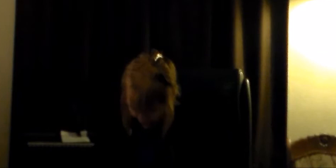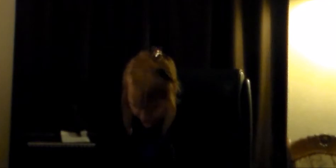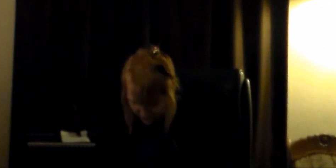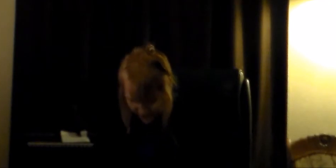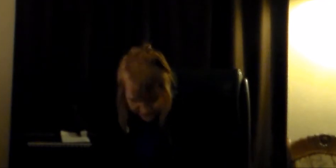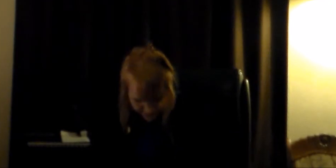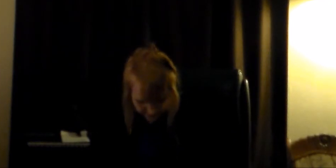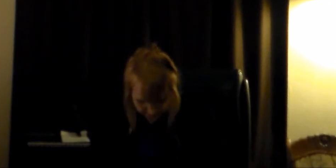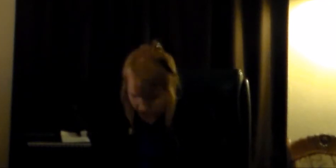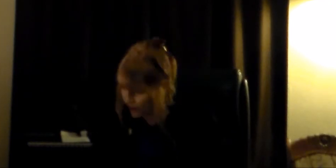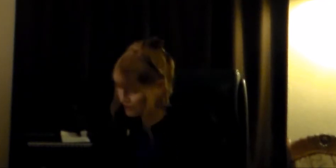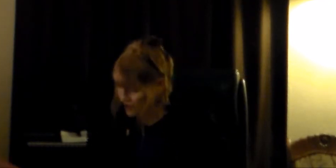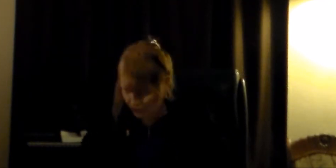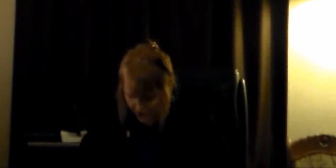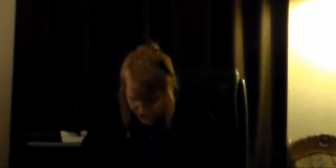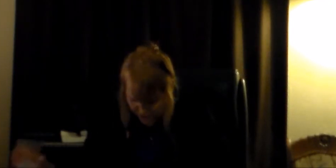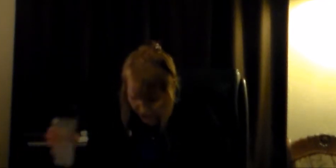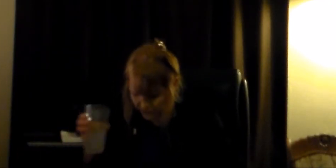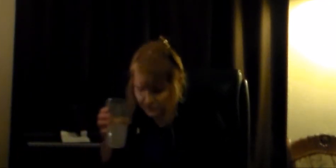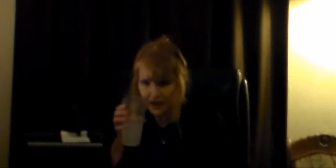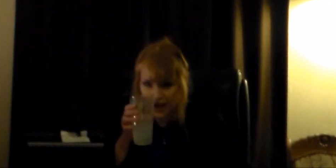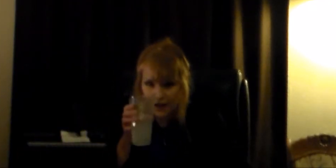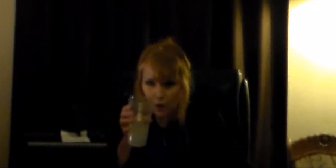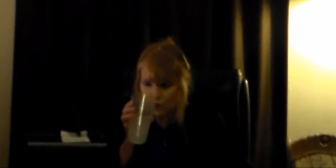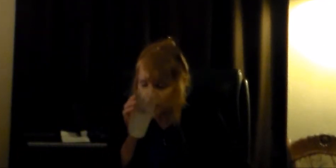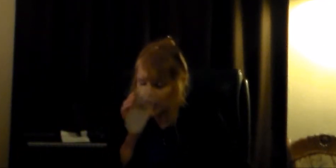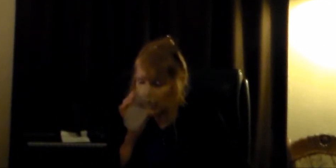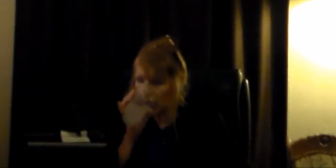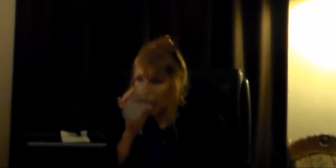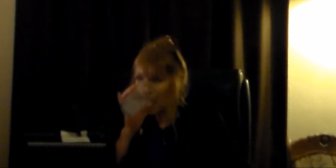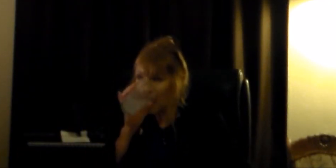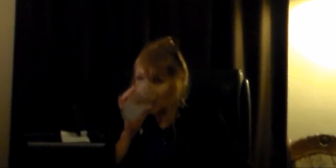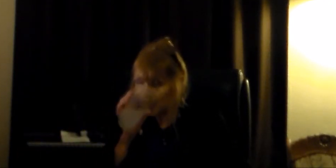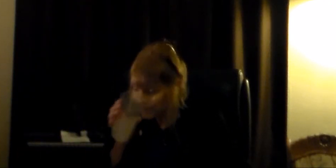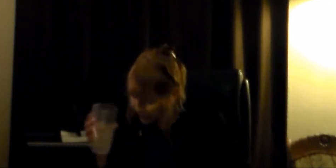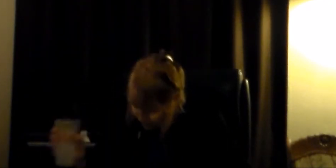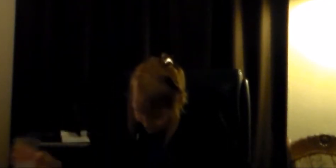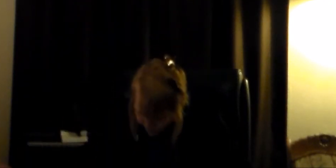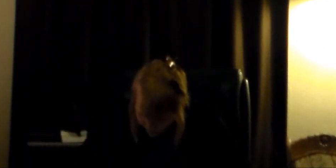Excuse me. I got a little bit of scratchy throat. Got cold earlier.